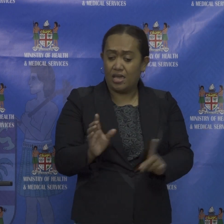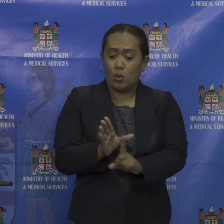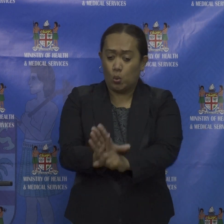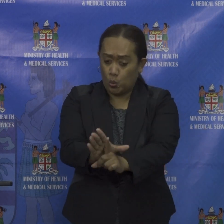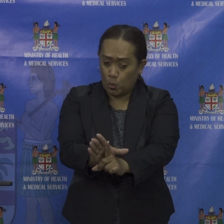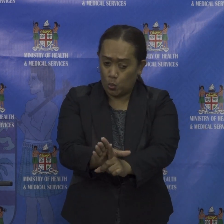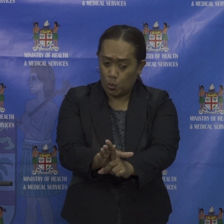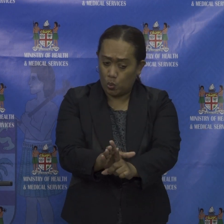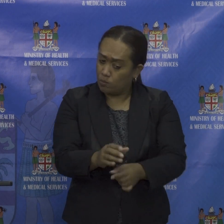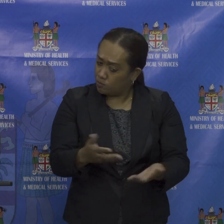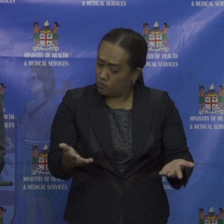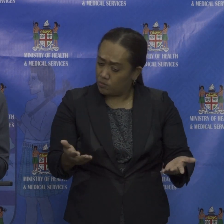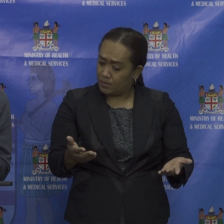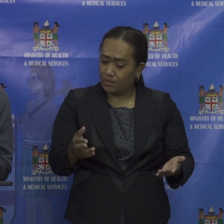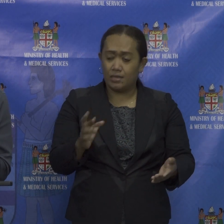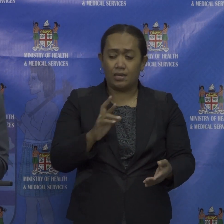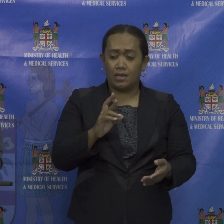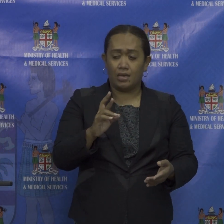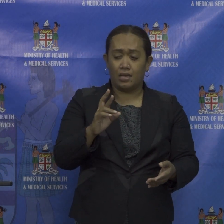breach? Are you...